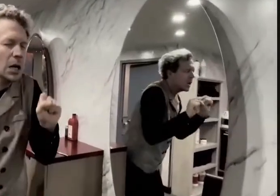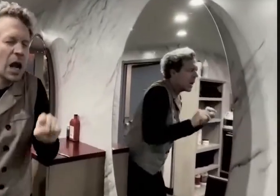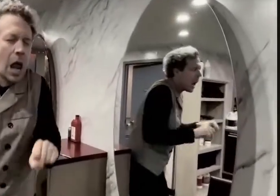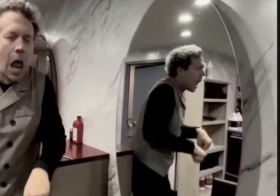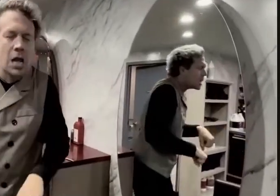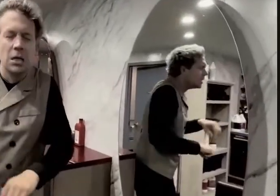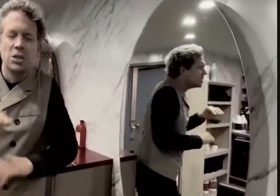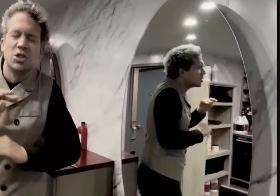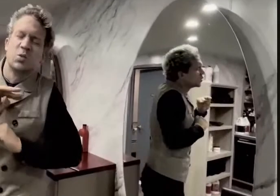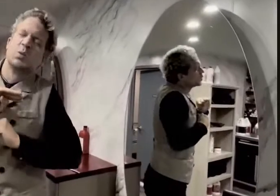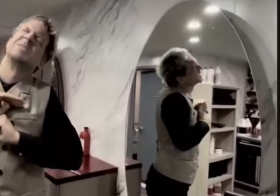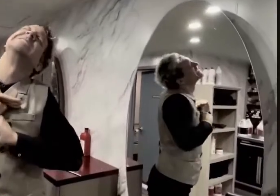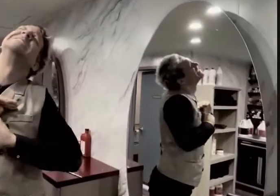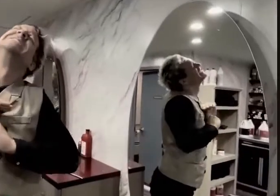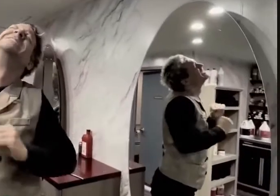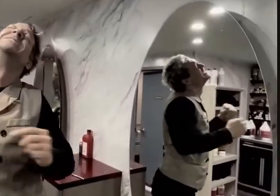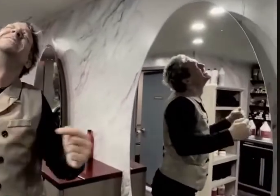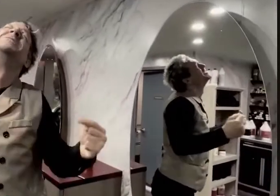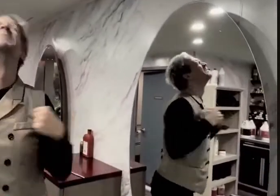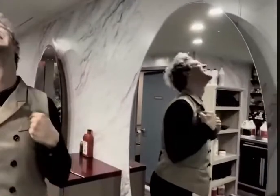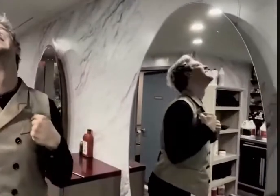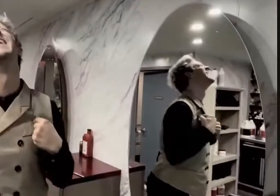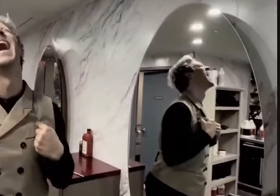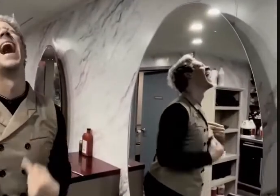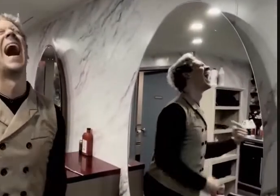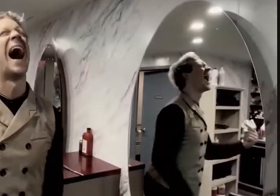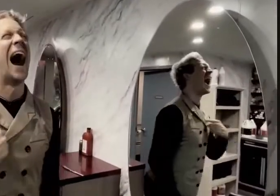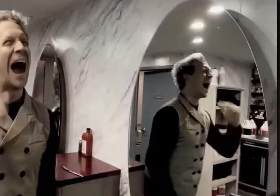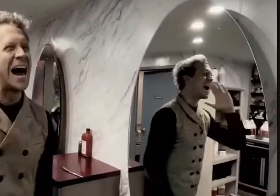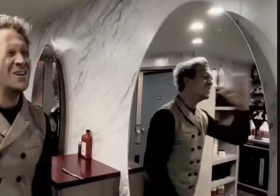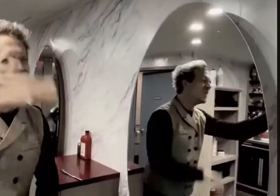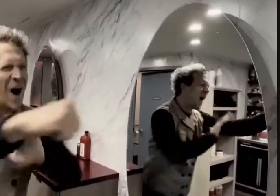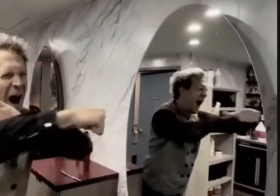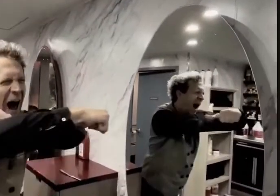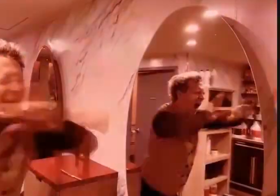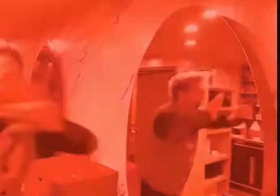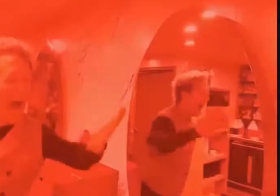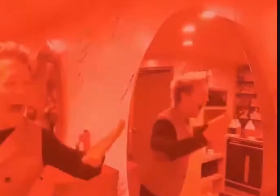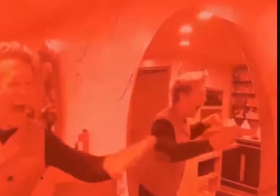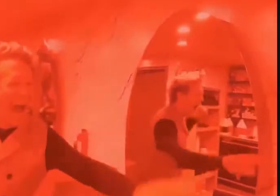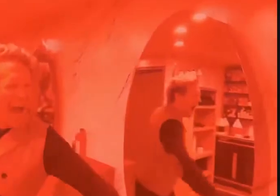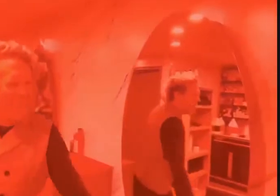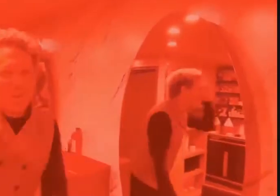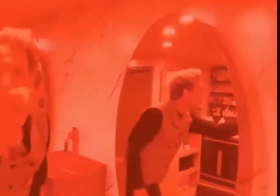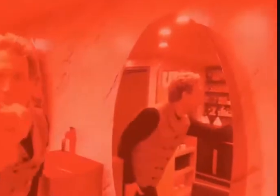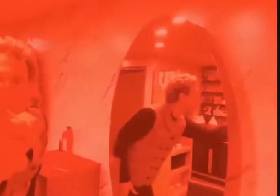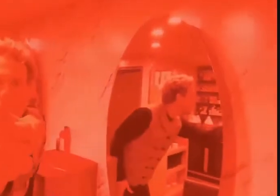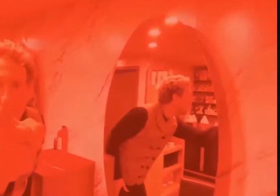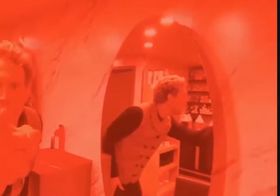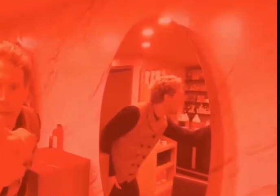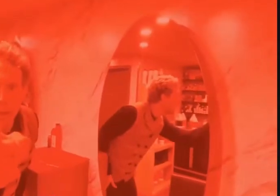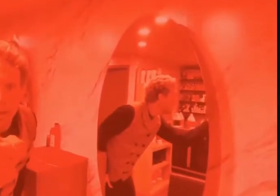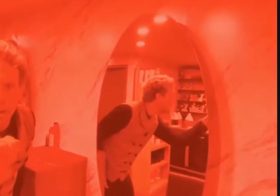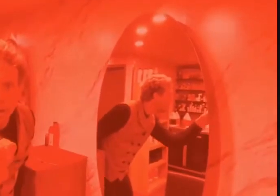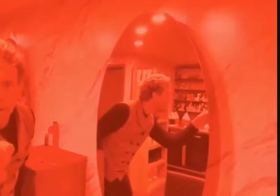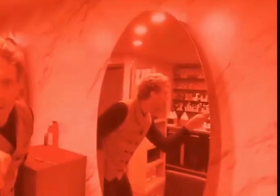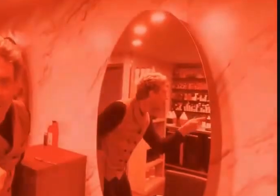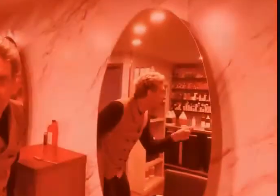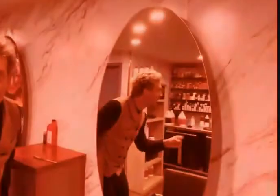100 can sweet me. I will have you.